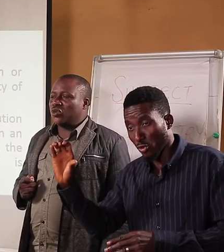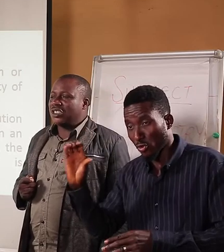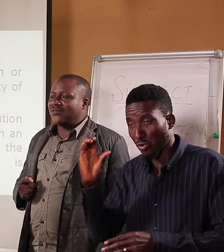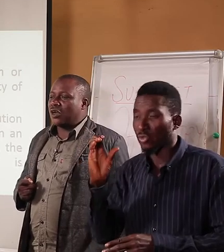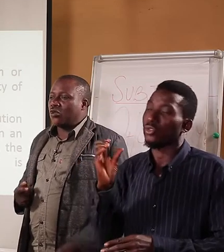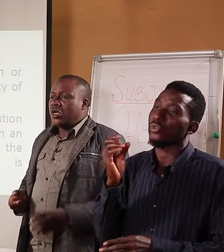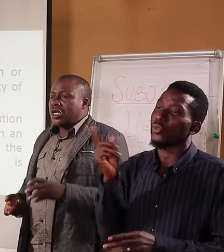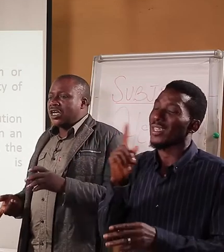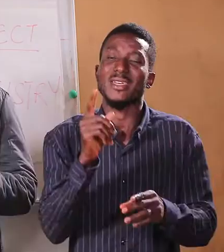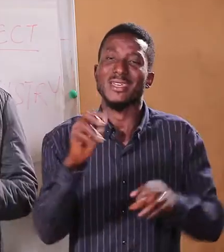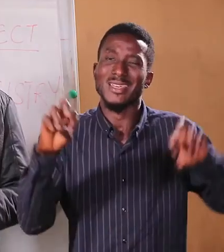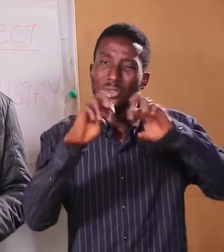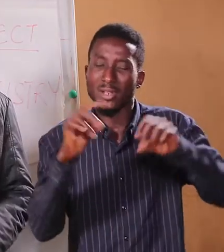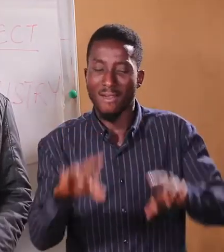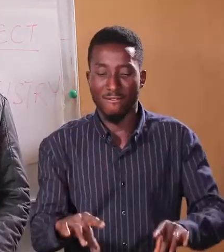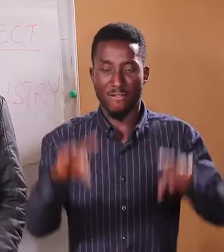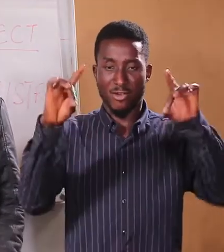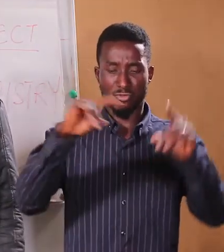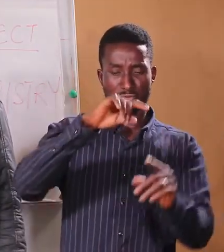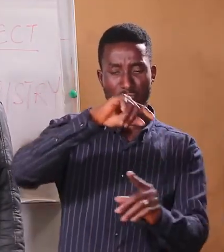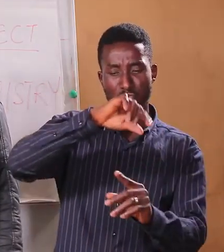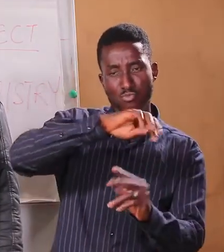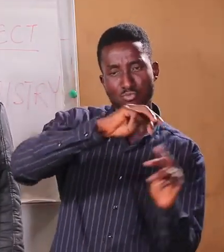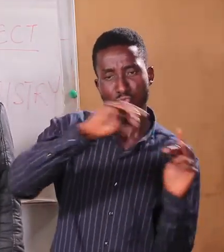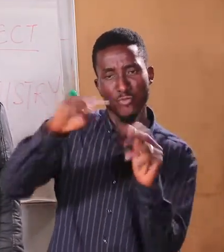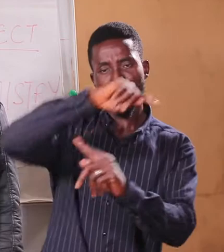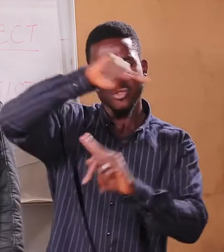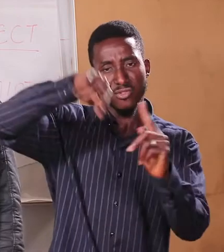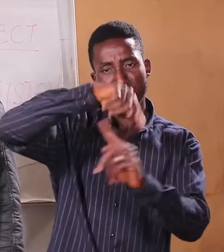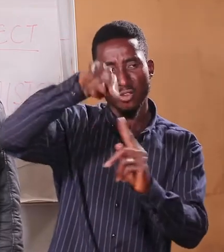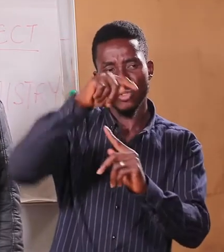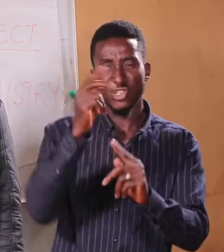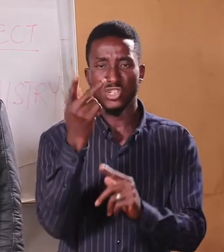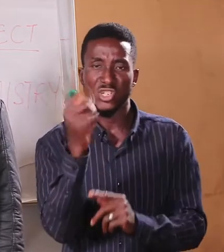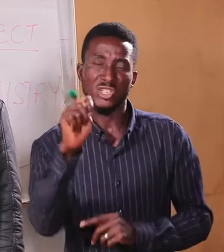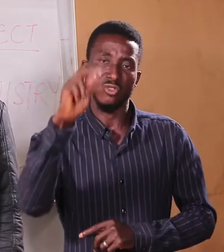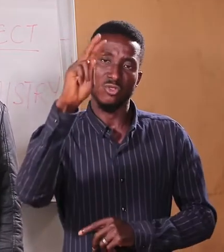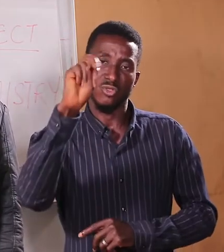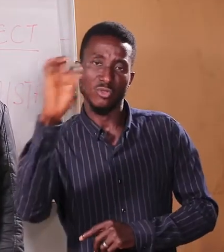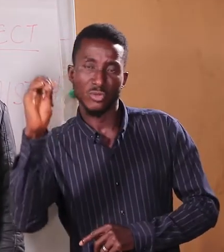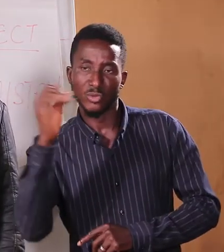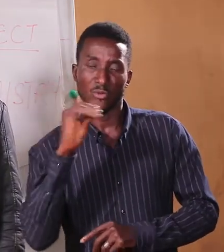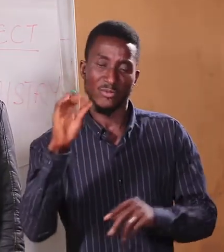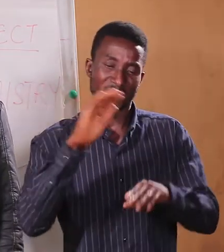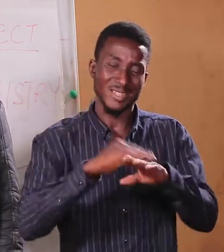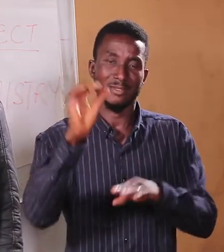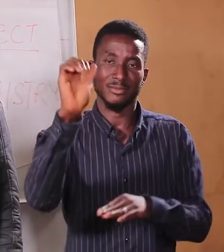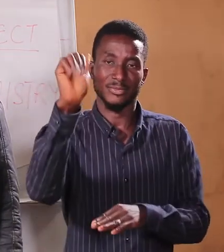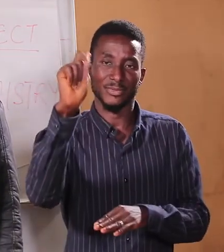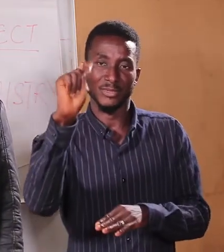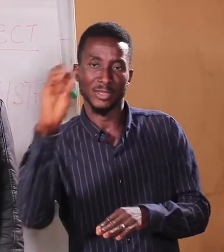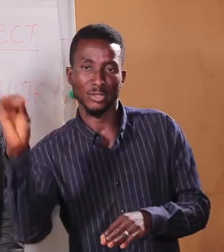the electron is found revolving around the nucleus of an atom inside something that we describe as